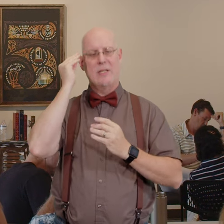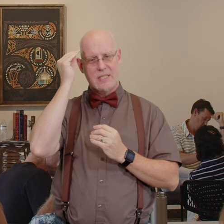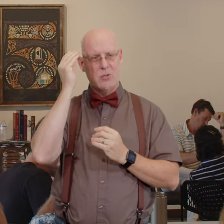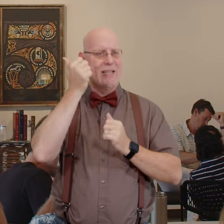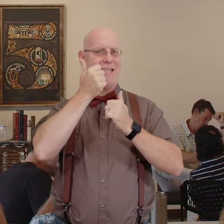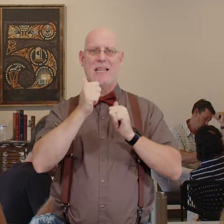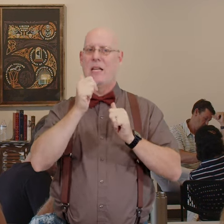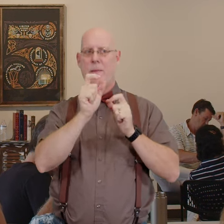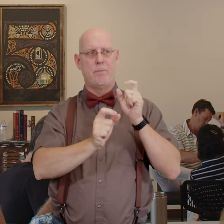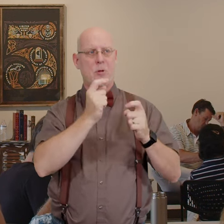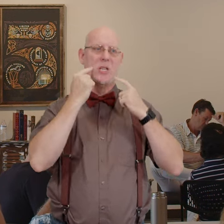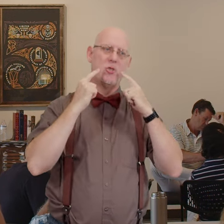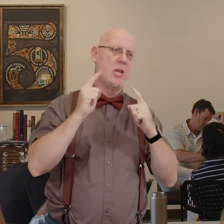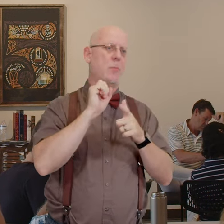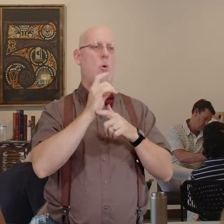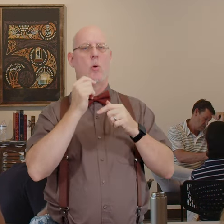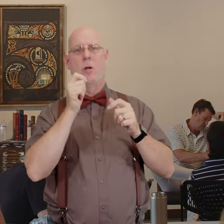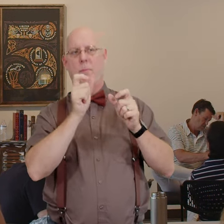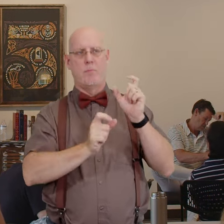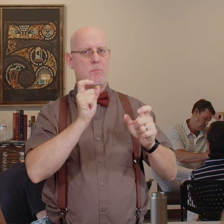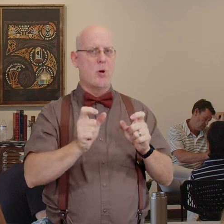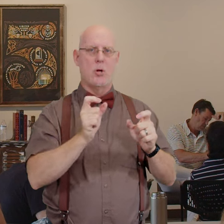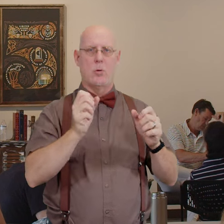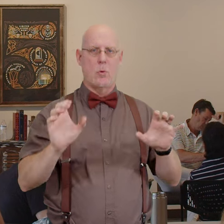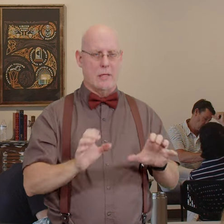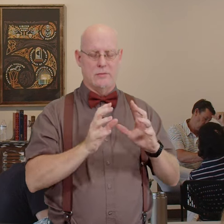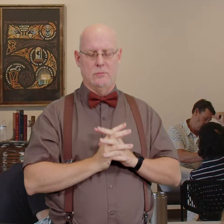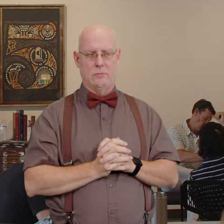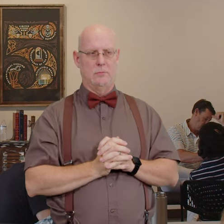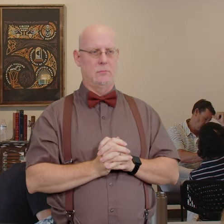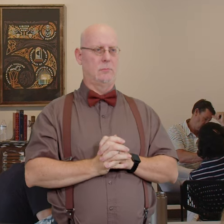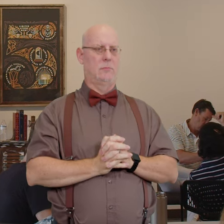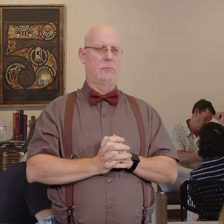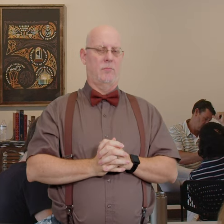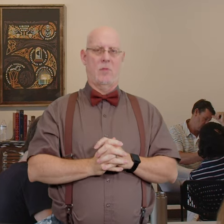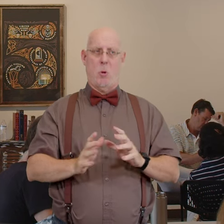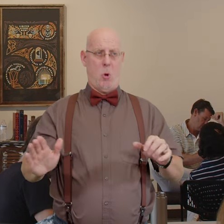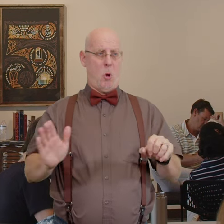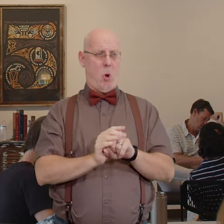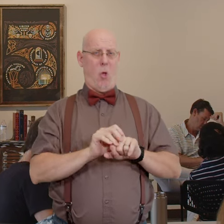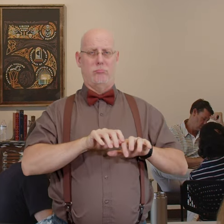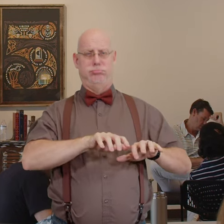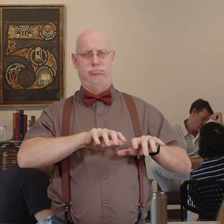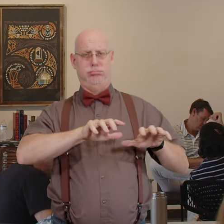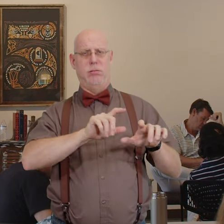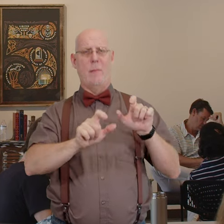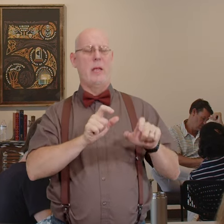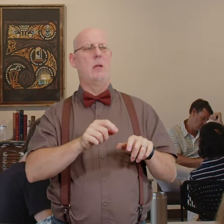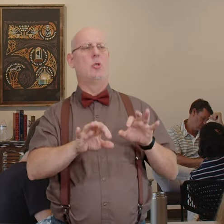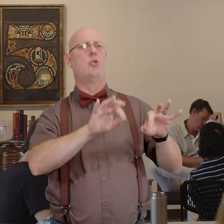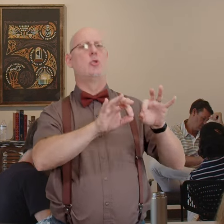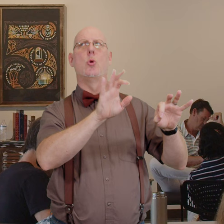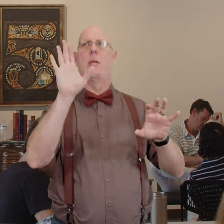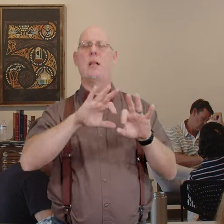the consideration of any human achievement or human volition. So out of the whole of the human race,